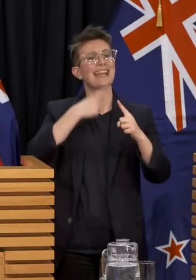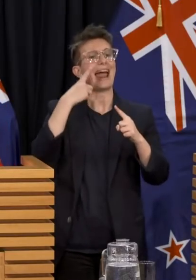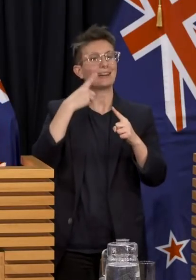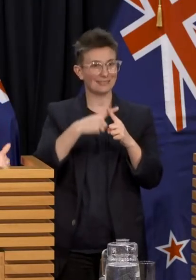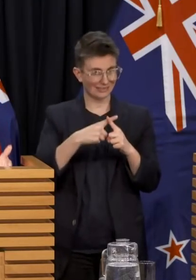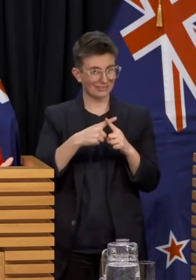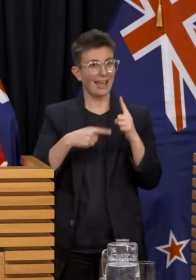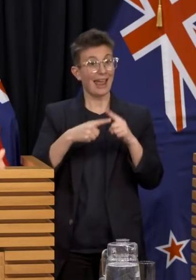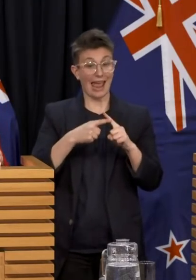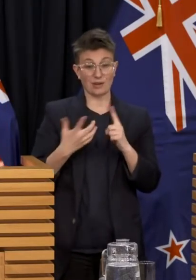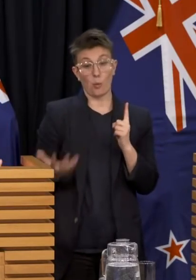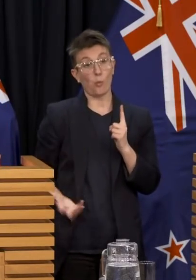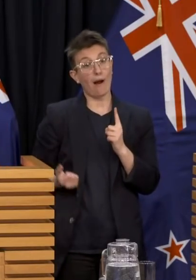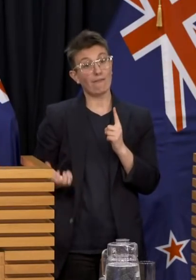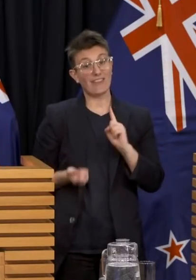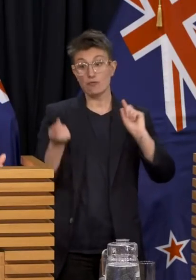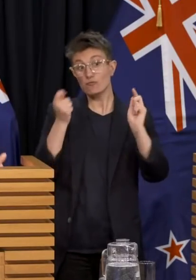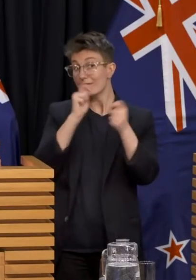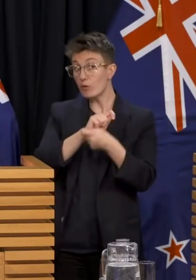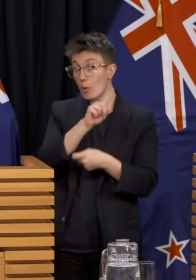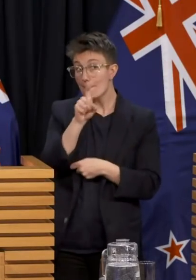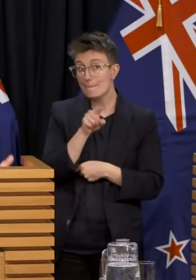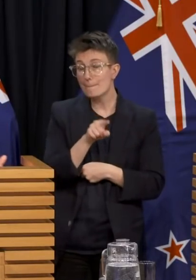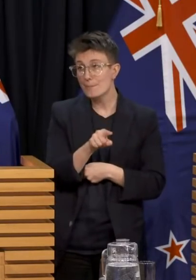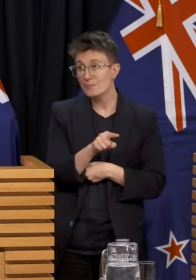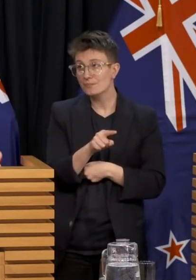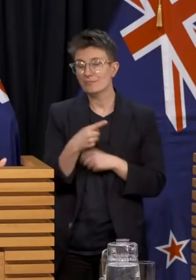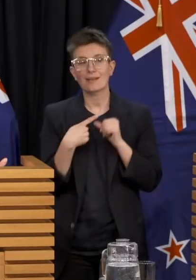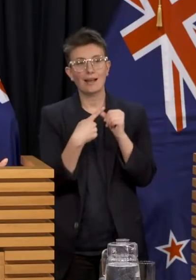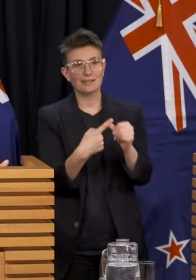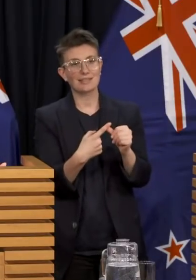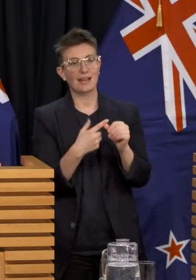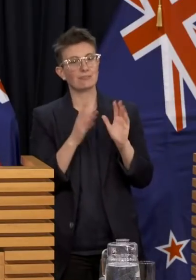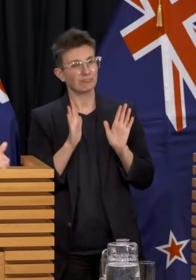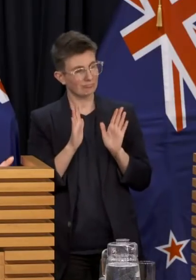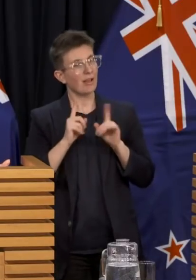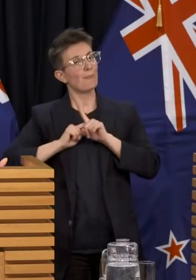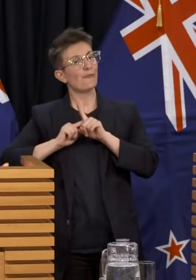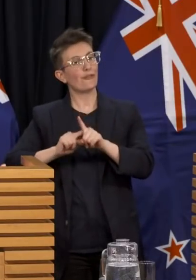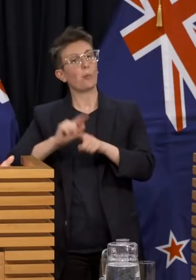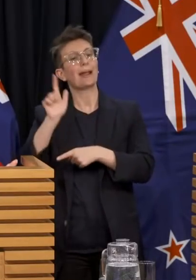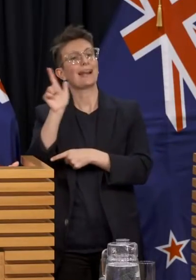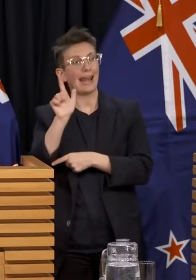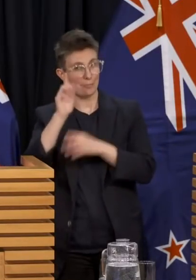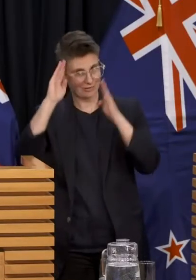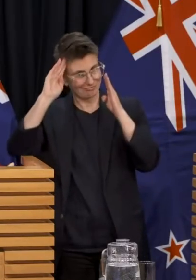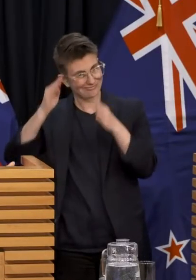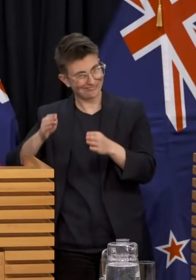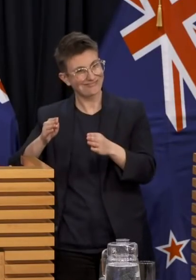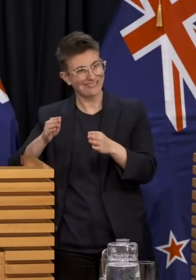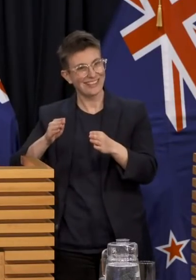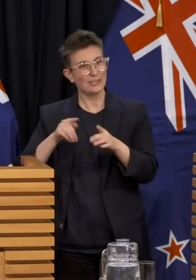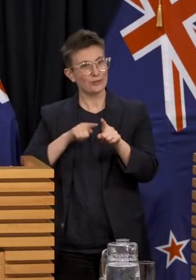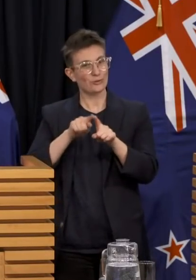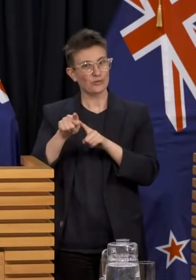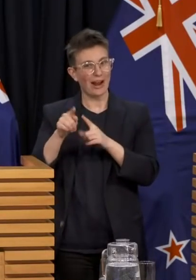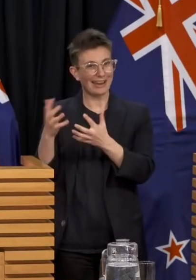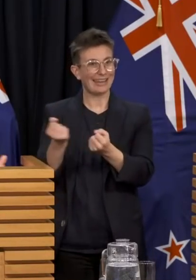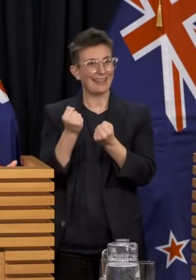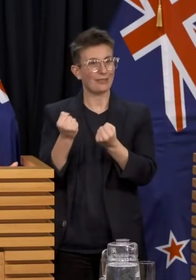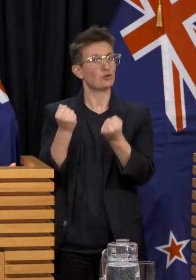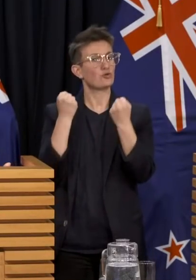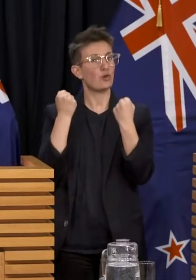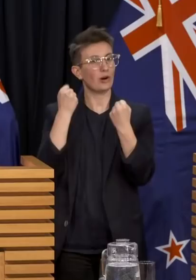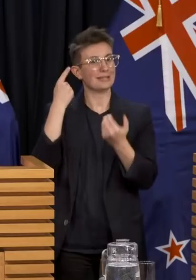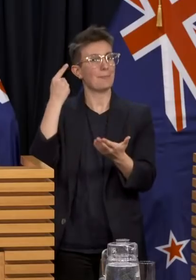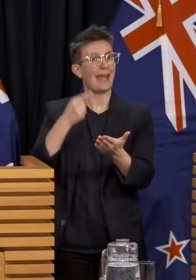Labor's policy, and we'll campaign on our position on a number of issues to try and seek the strongest mandate we can as a party. We're not